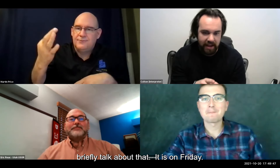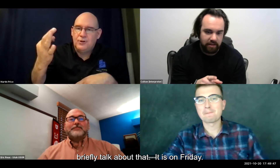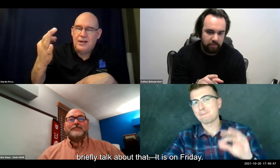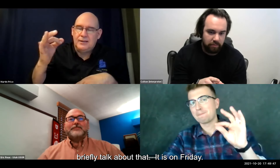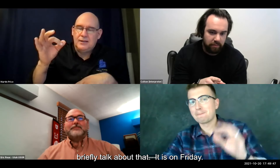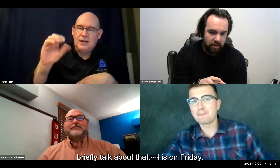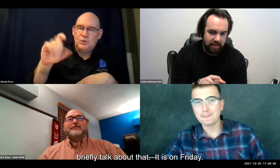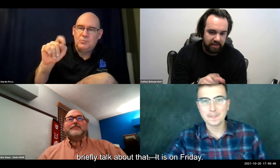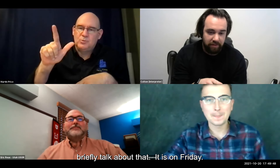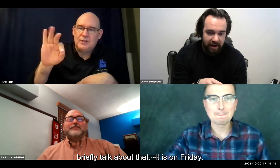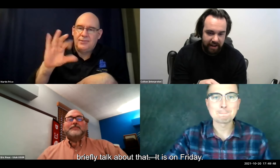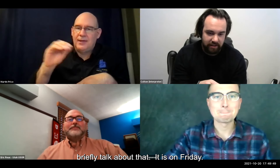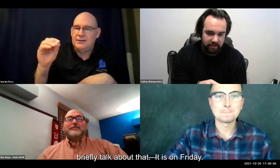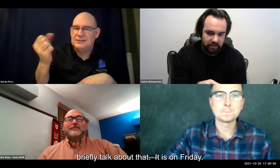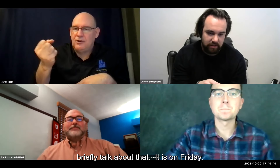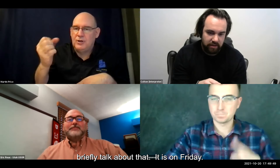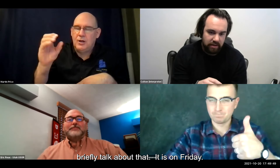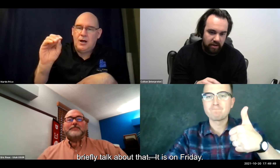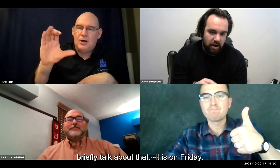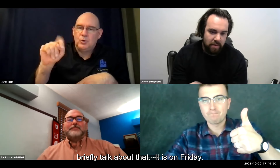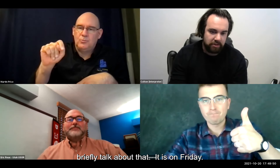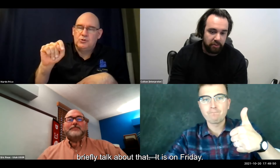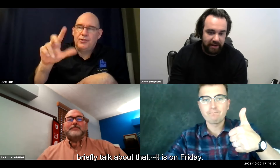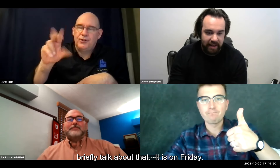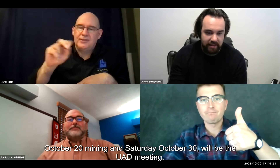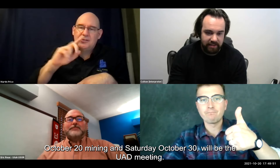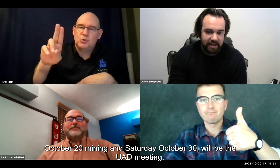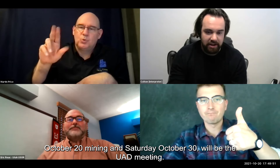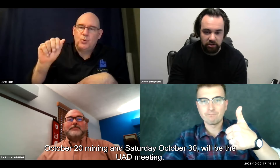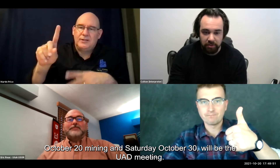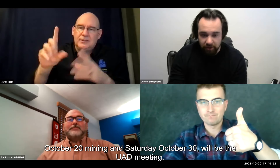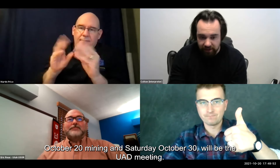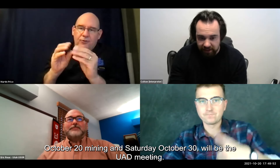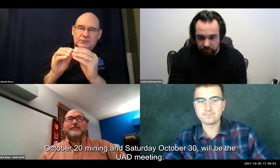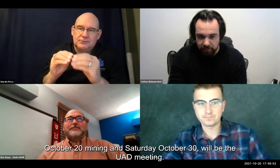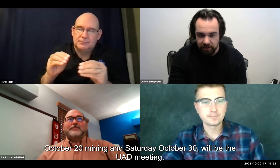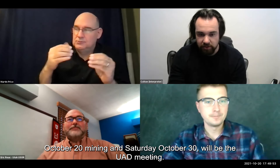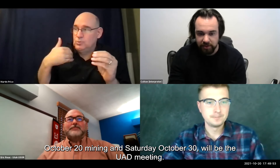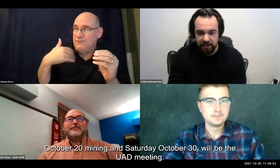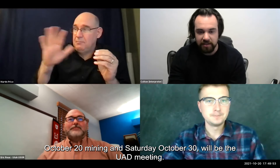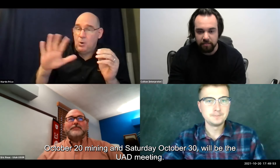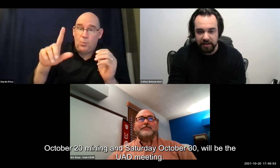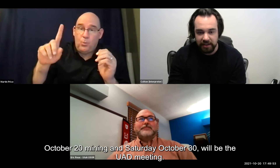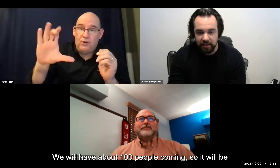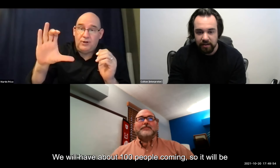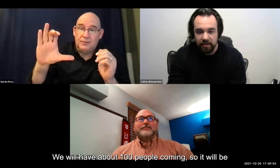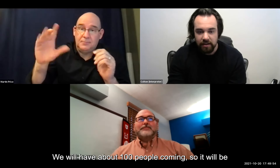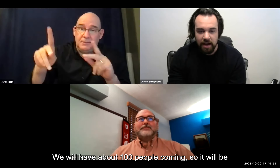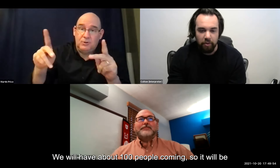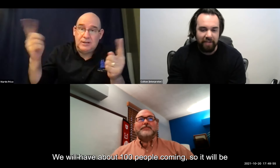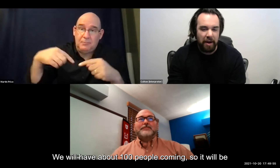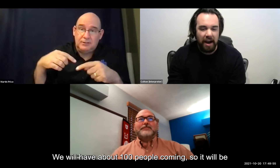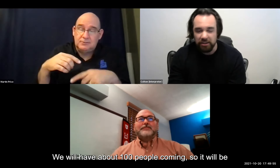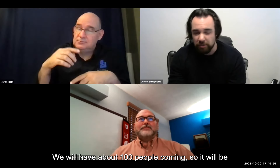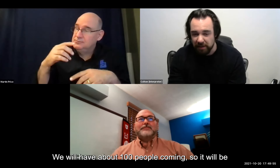about that. It's on Friday, October 29th, and Saturday, October 30th will be the UAD meeting.